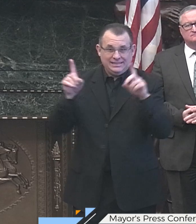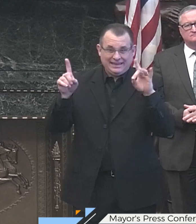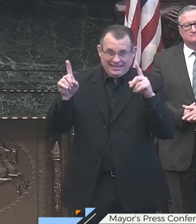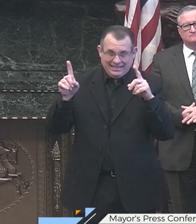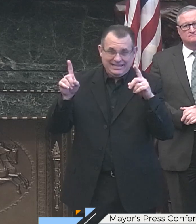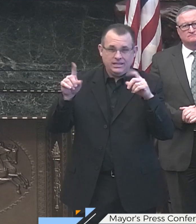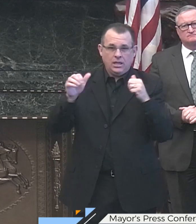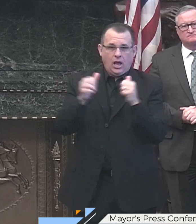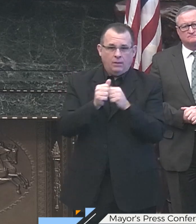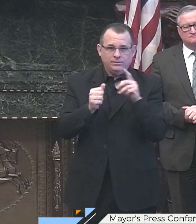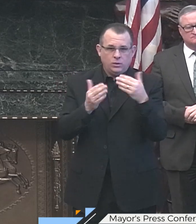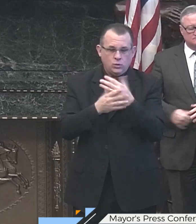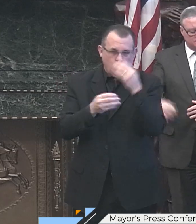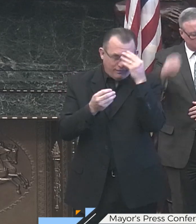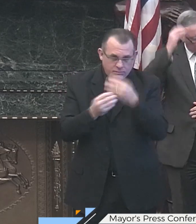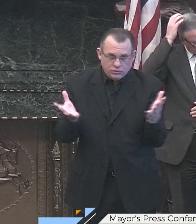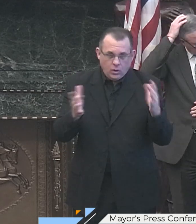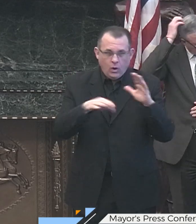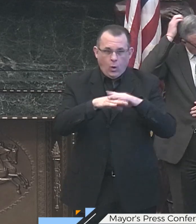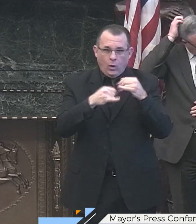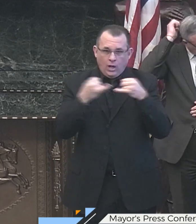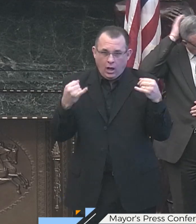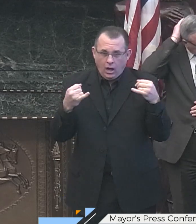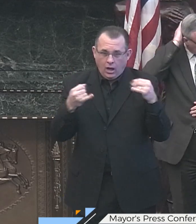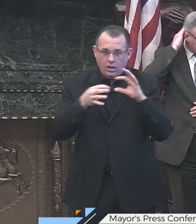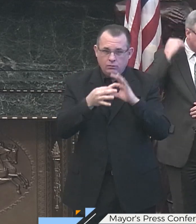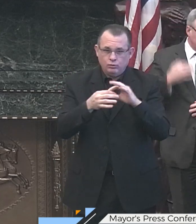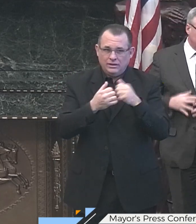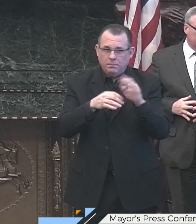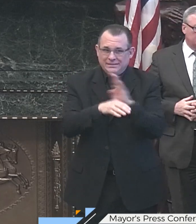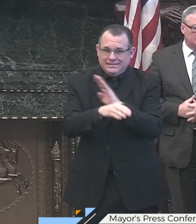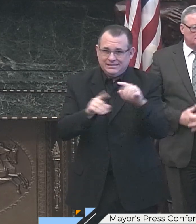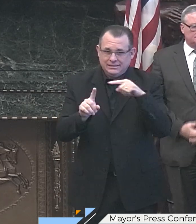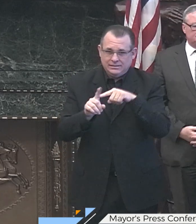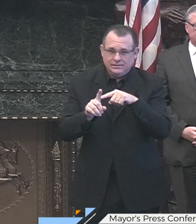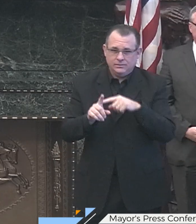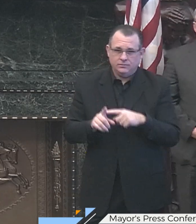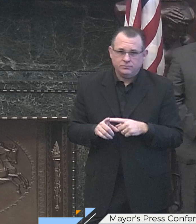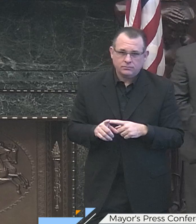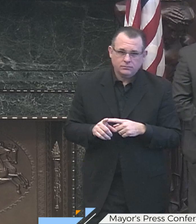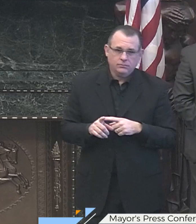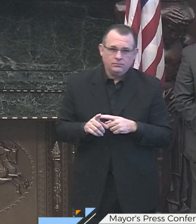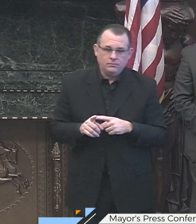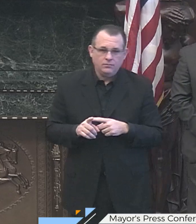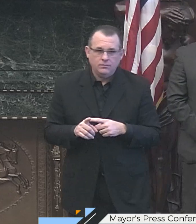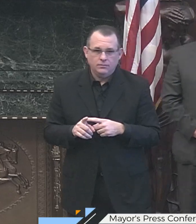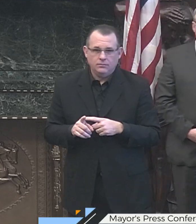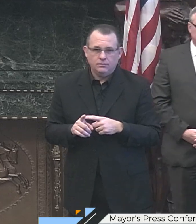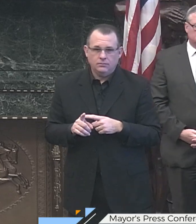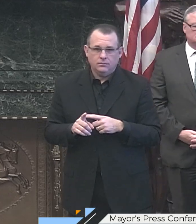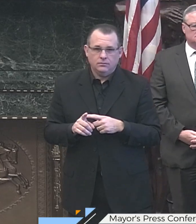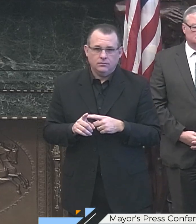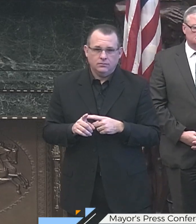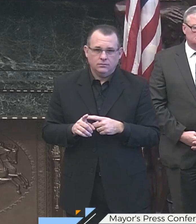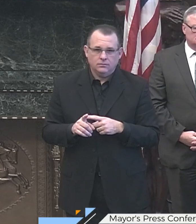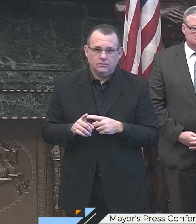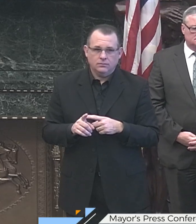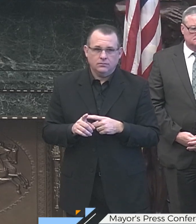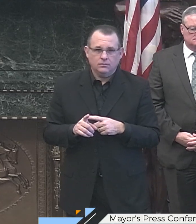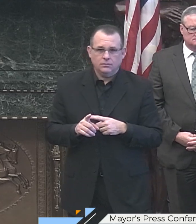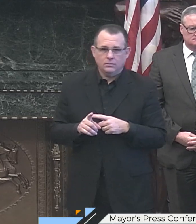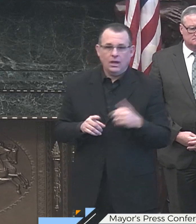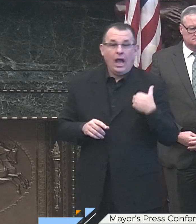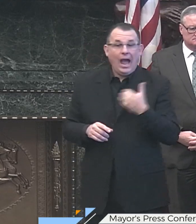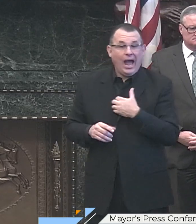online. We are seeking clarity on that guidance and having our law department review it. Based on our initial review,